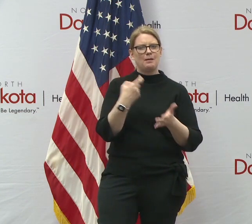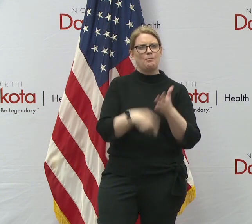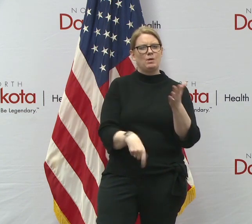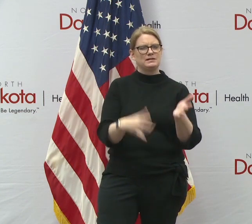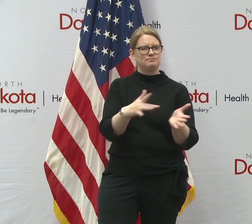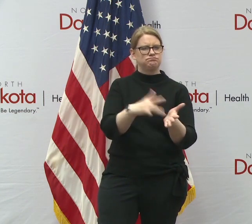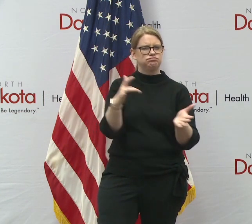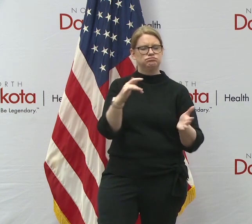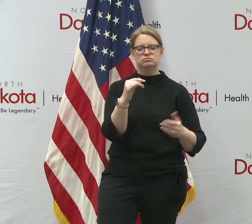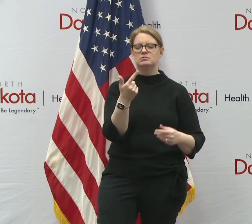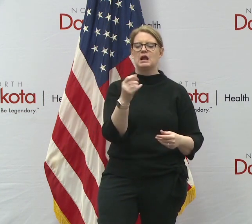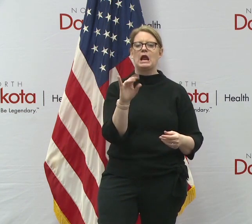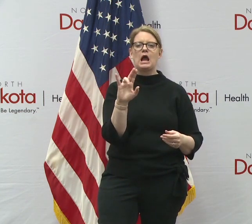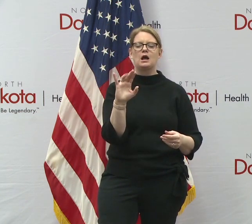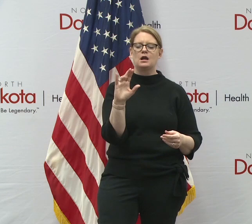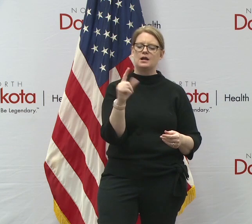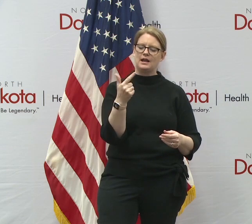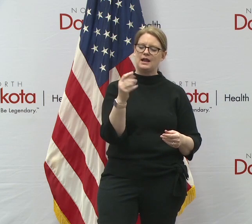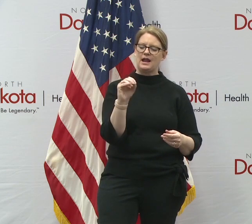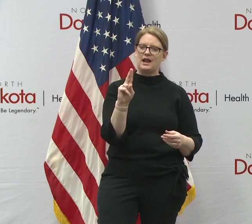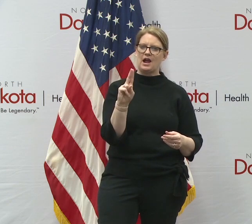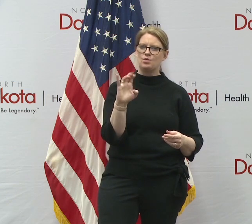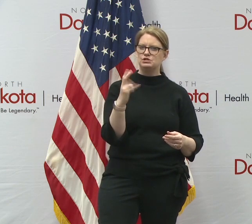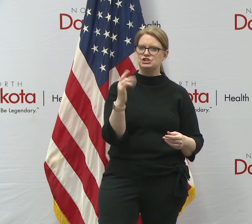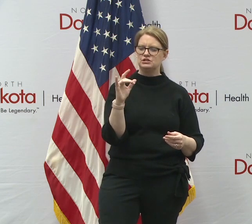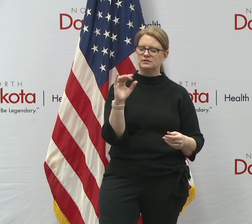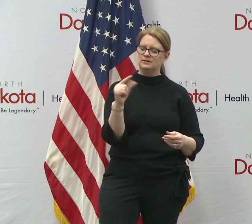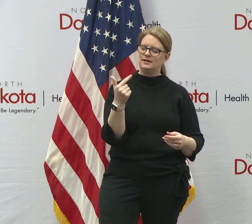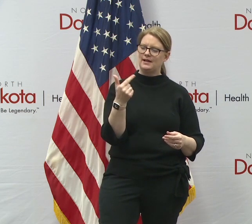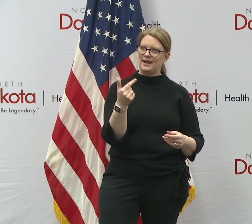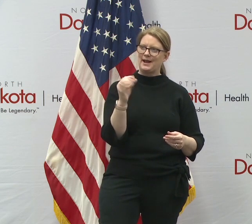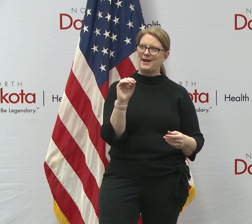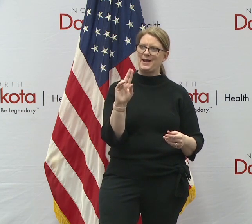gouging. I have not had any